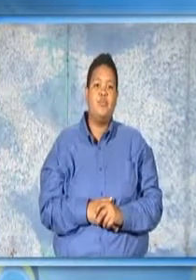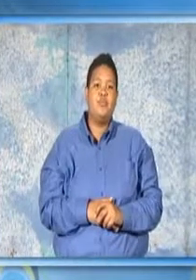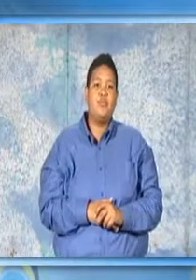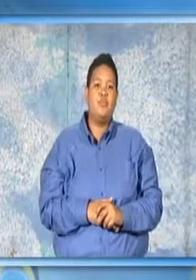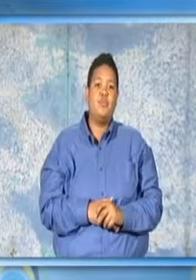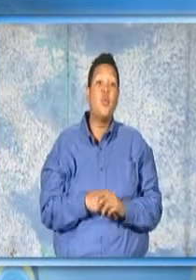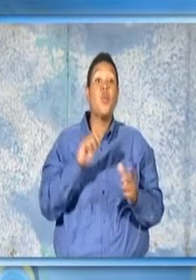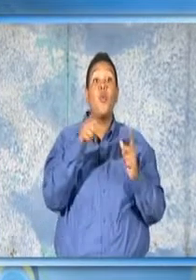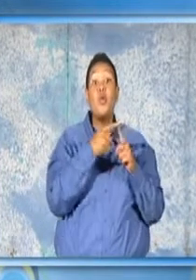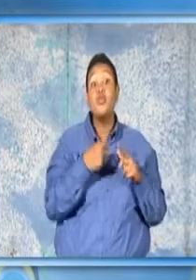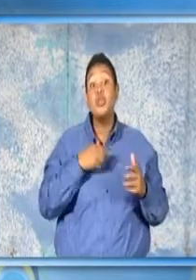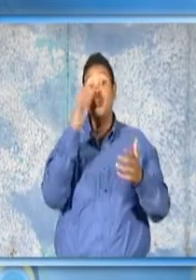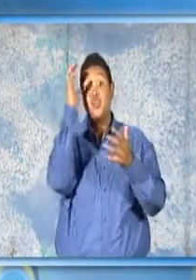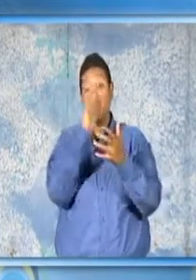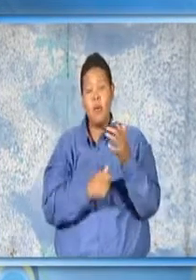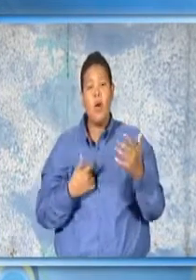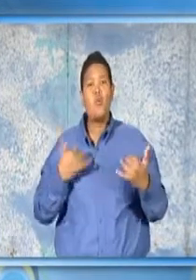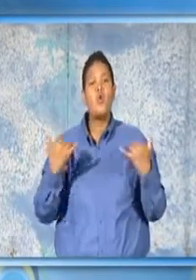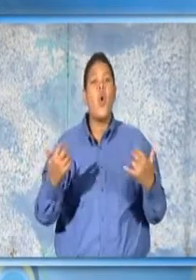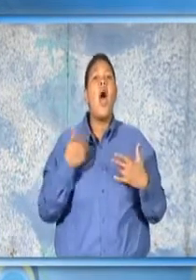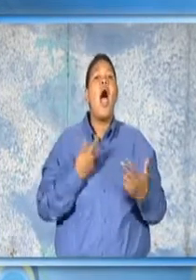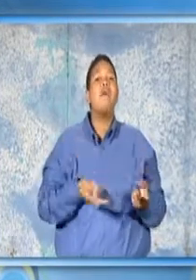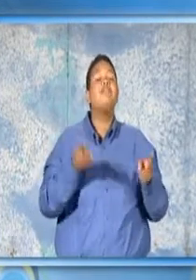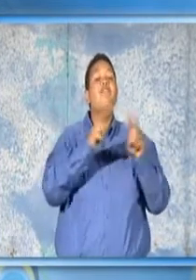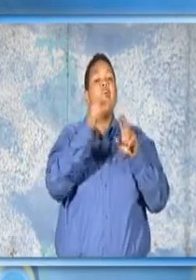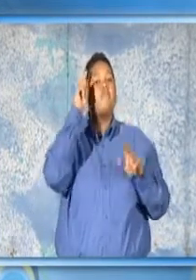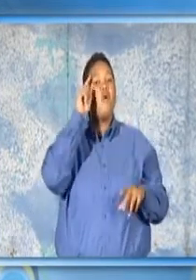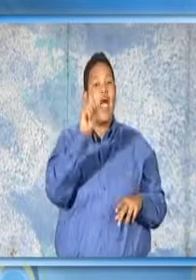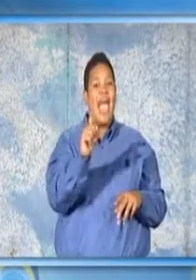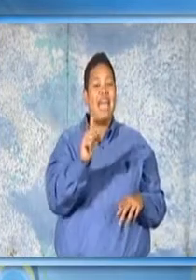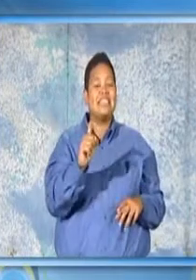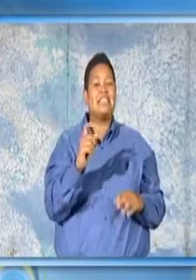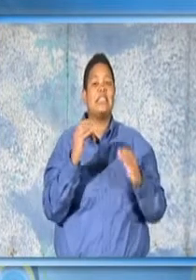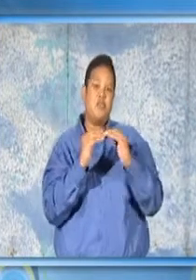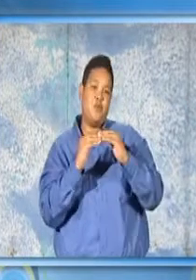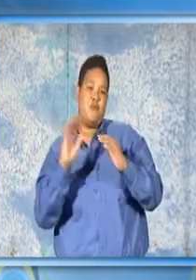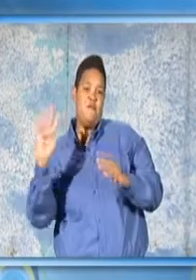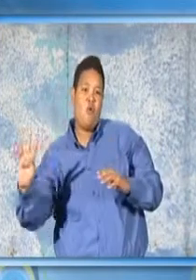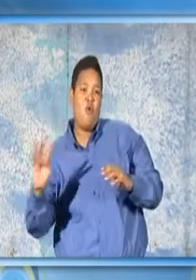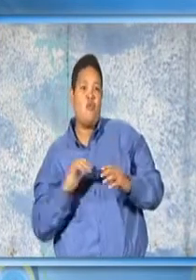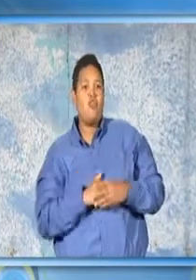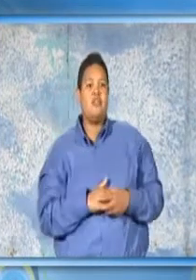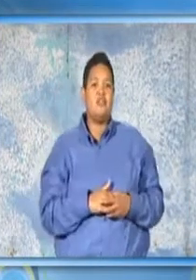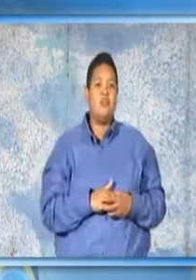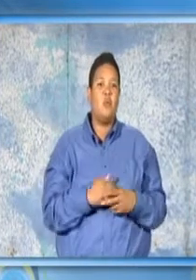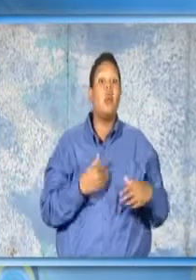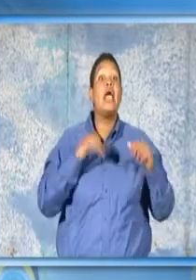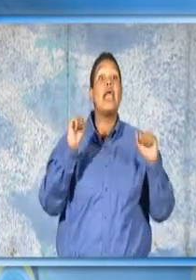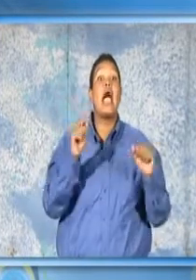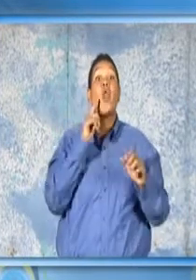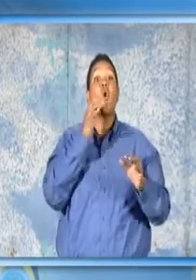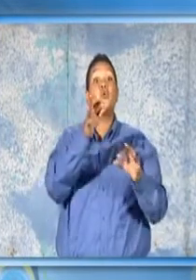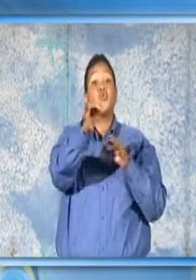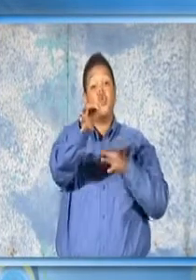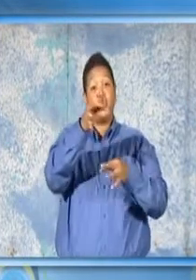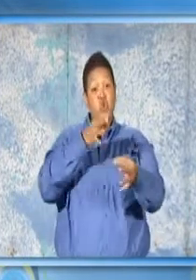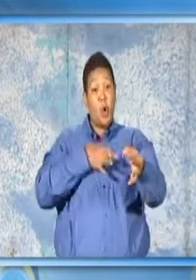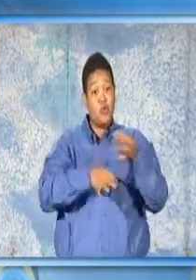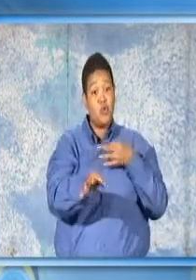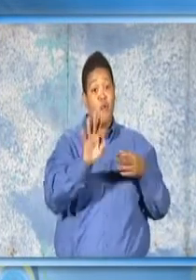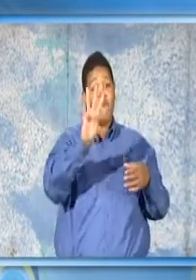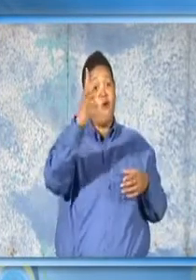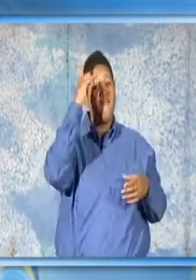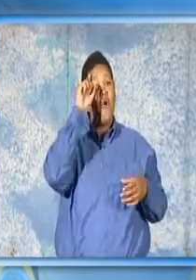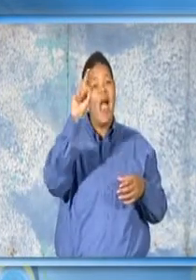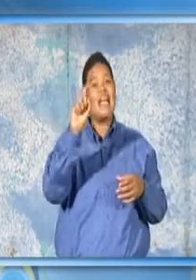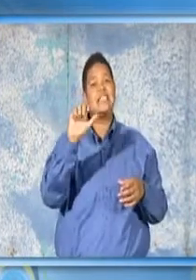When we do this, we now have a value for x, which is 4. We can now substitute 4 for x in